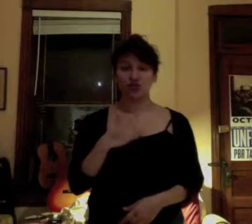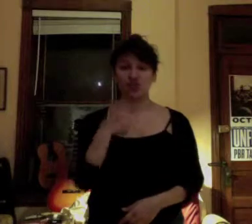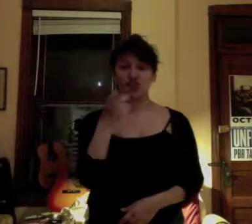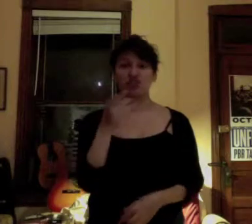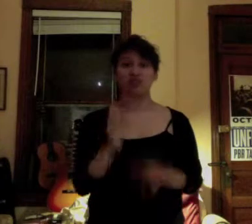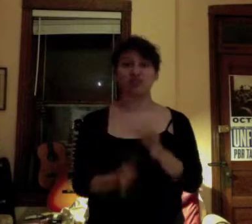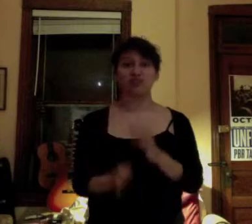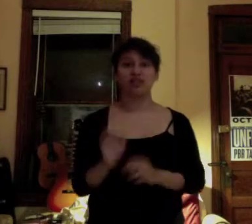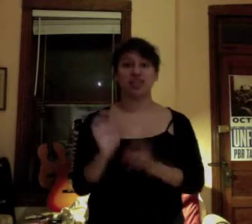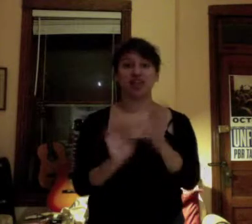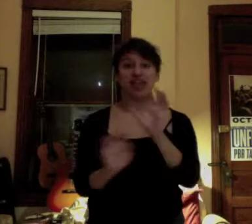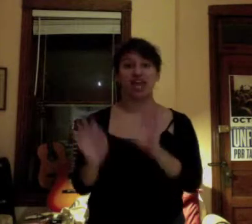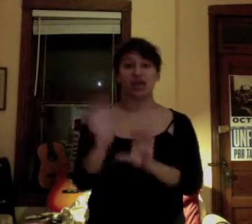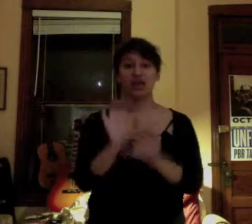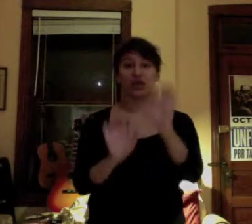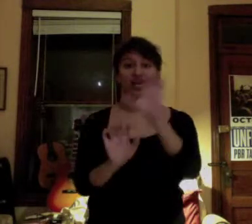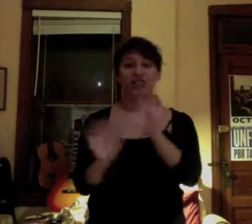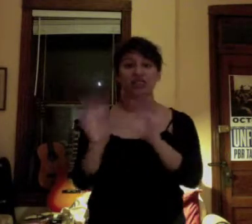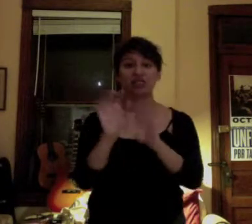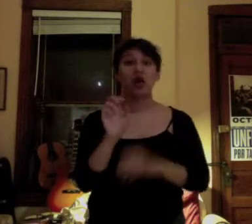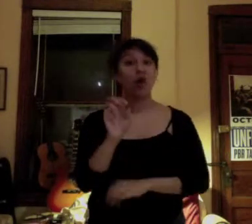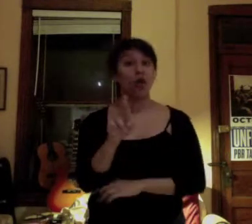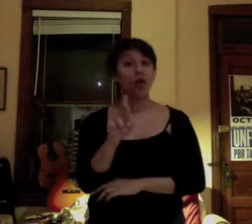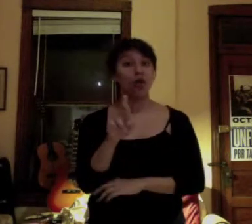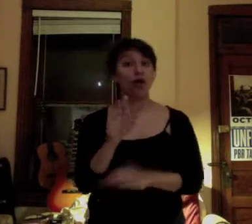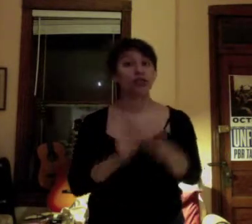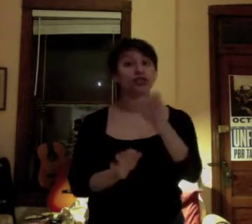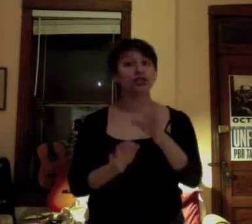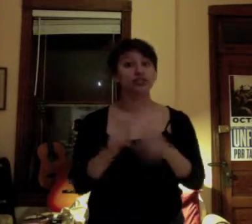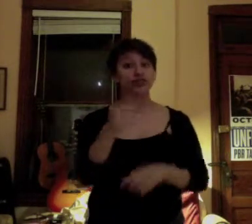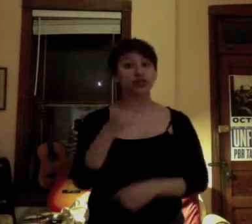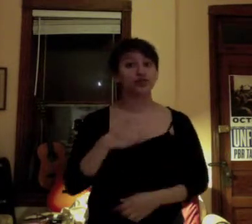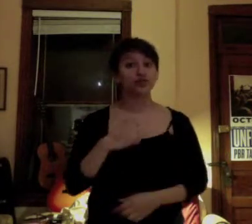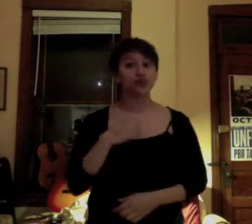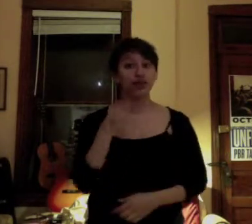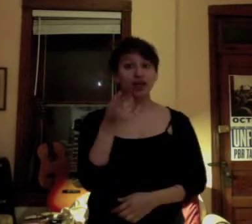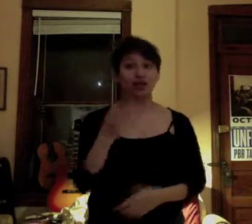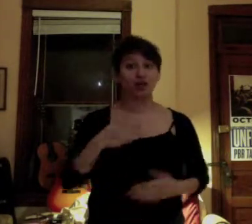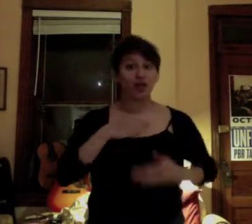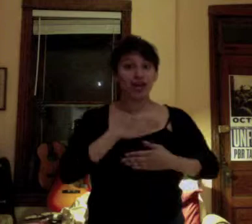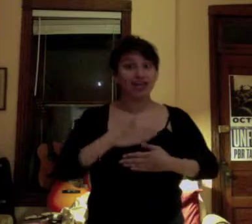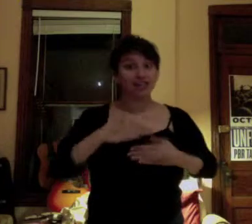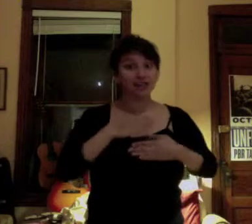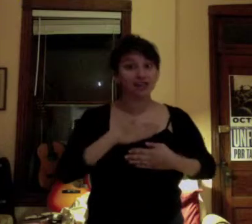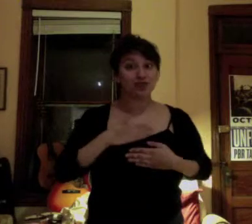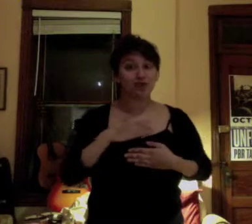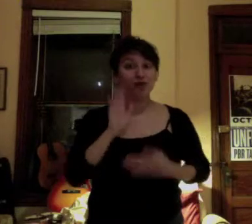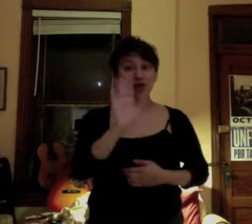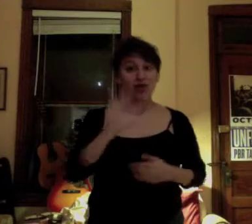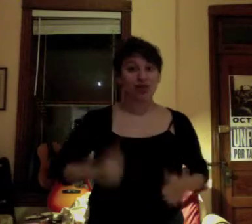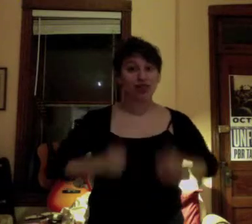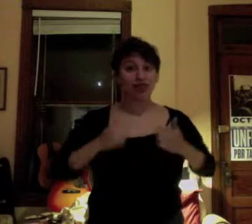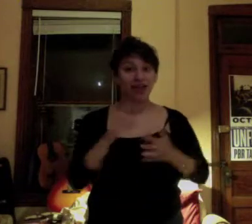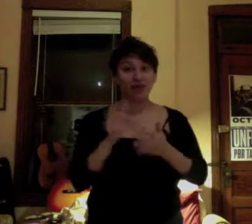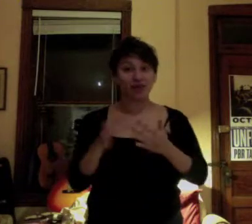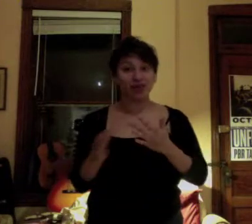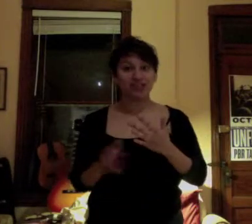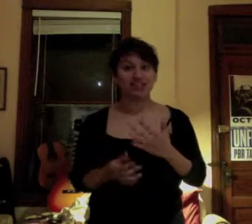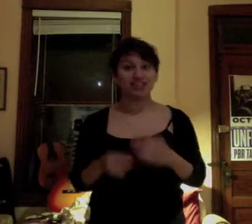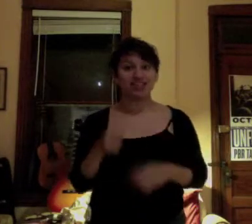and enthusiasm of your life choices? Do you simply go through your routine in an unconscious manner, or